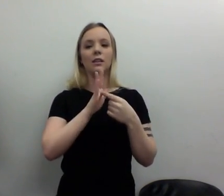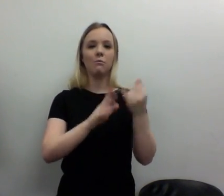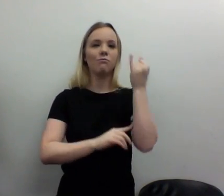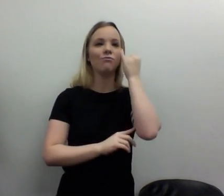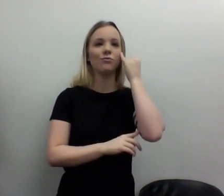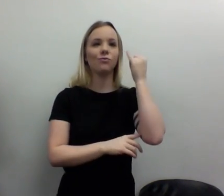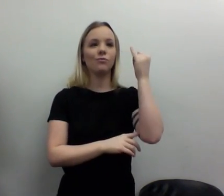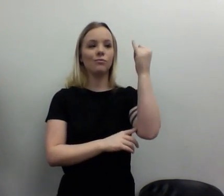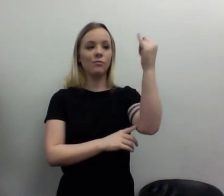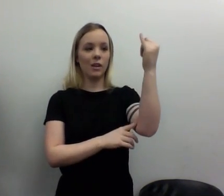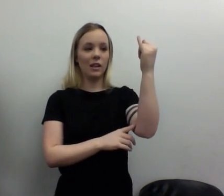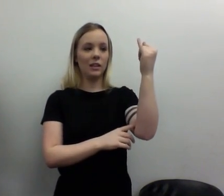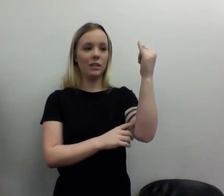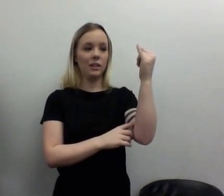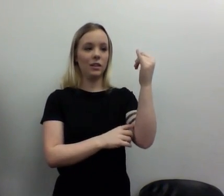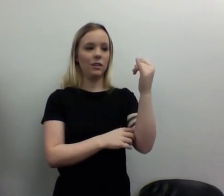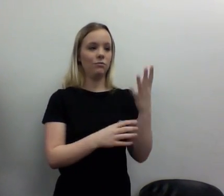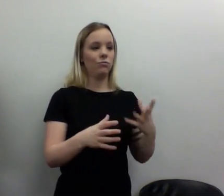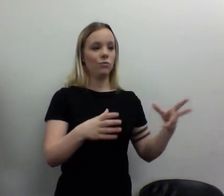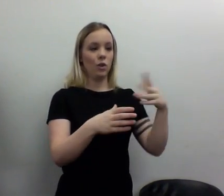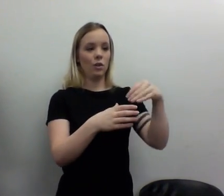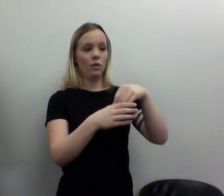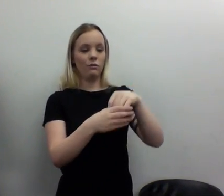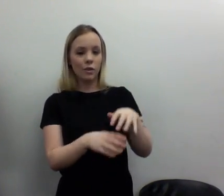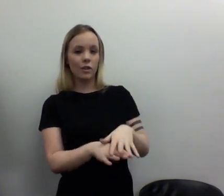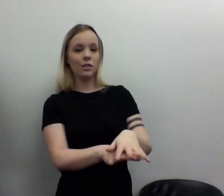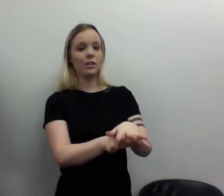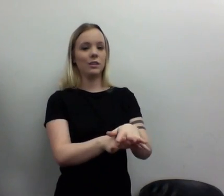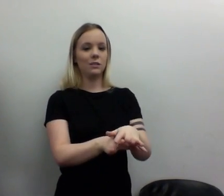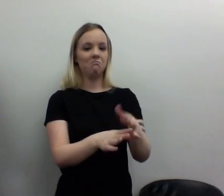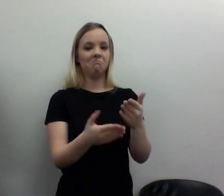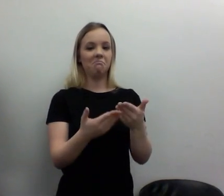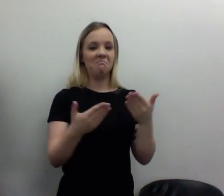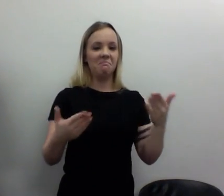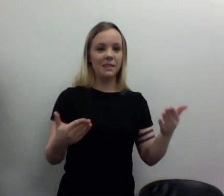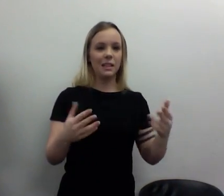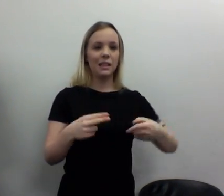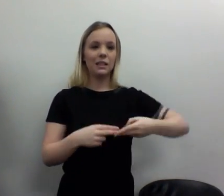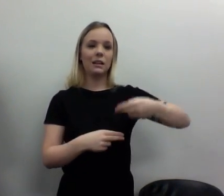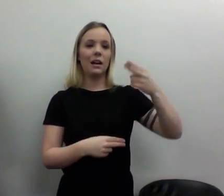convergence of factors in high-risk groups. Baltimore,